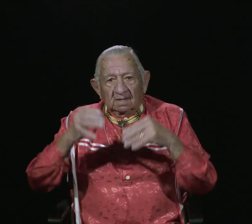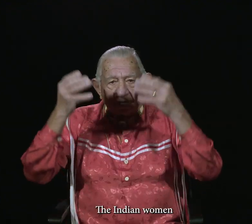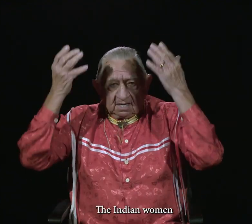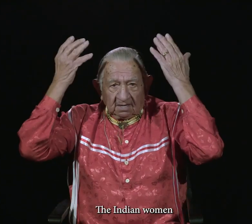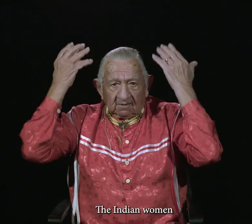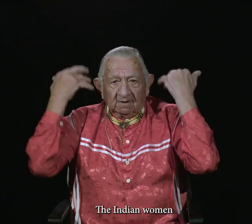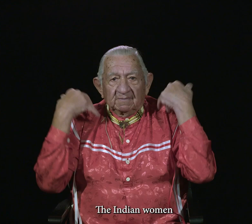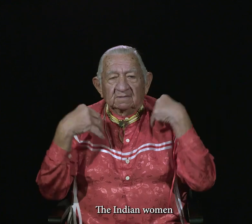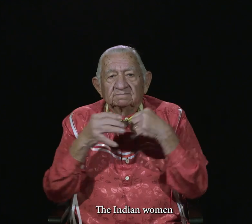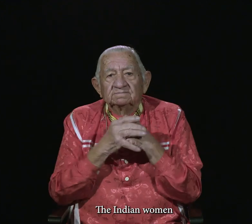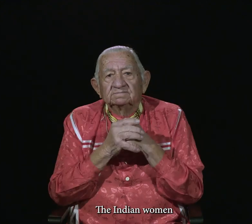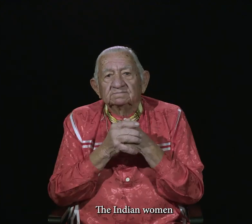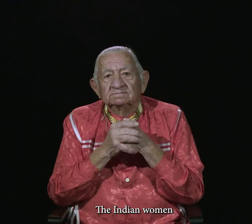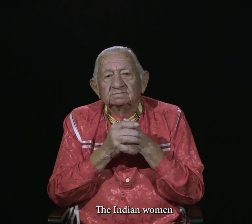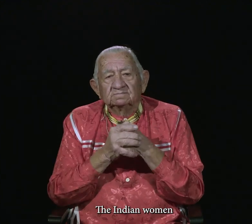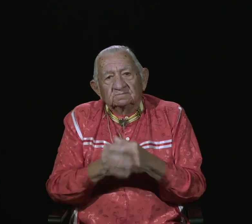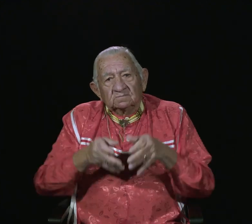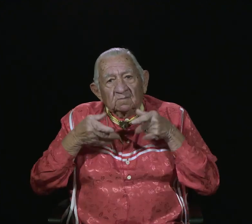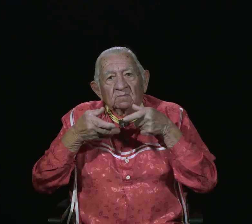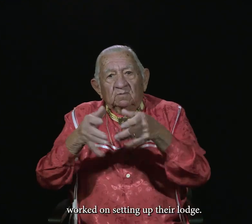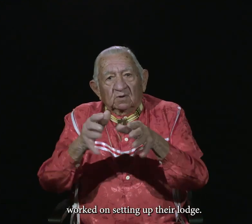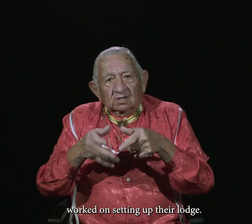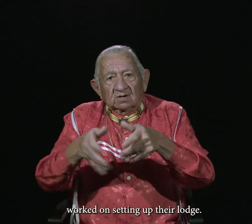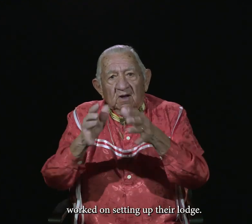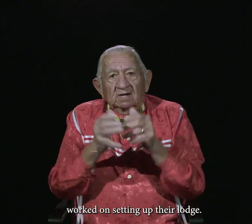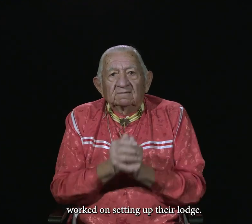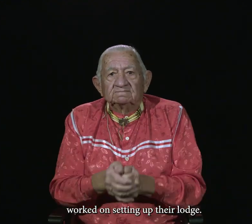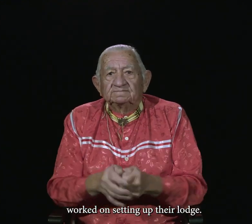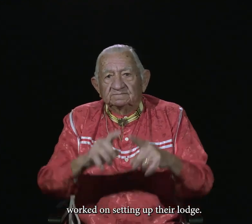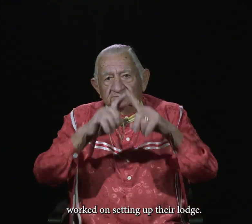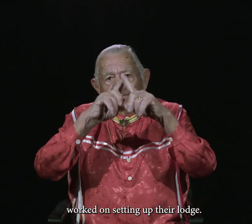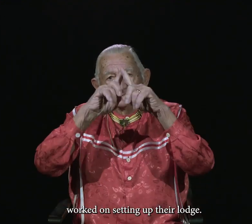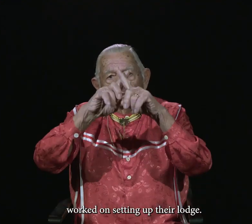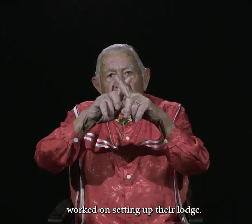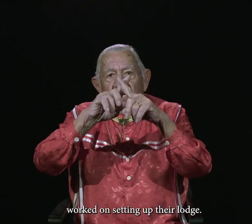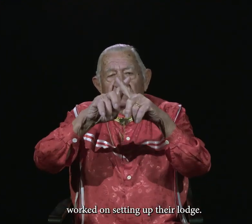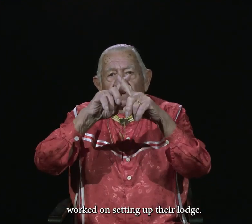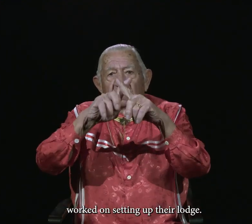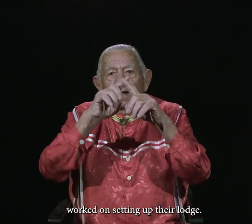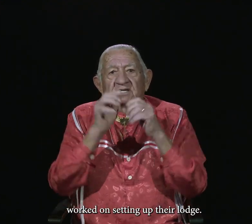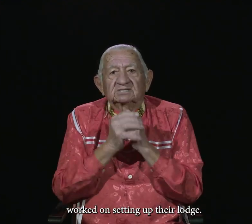the Indian women worked on setting up their lodge.